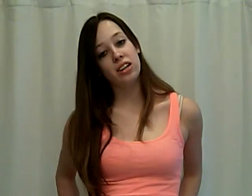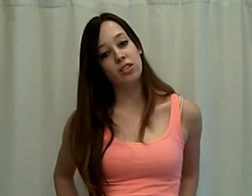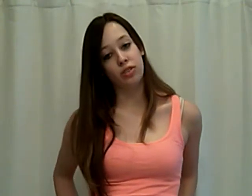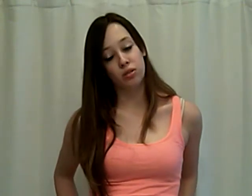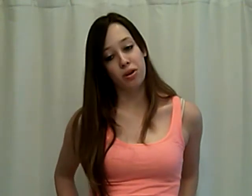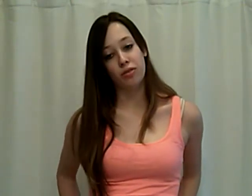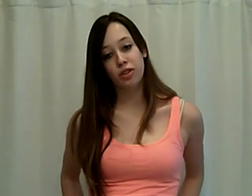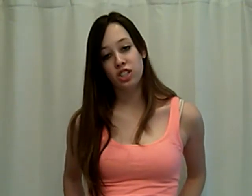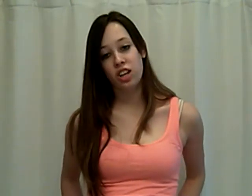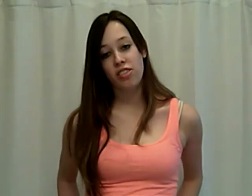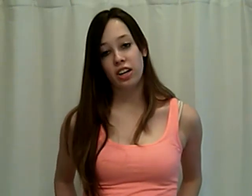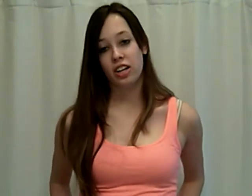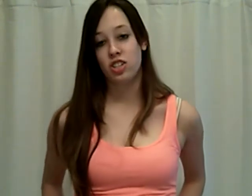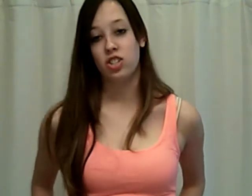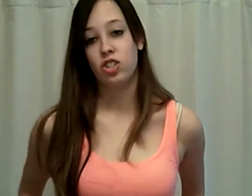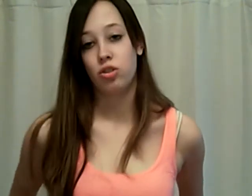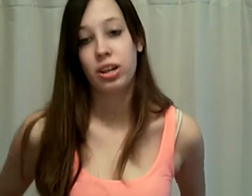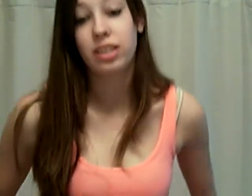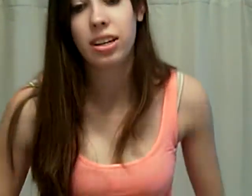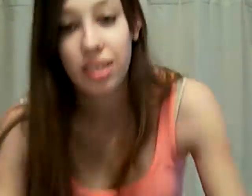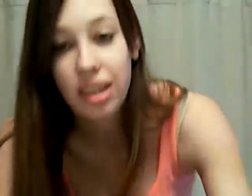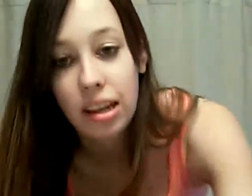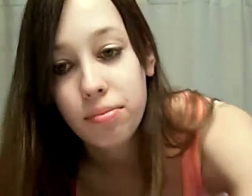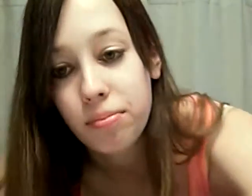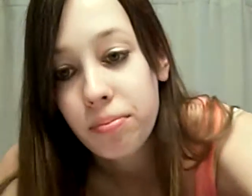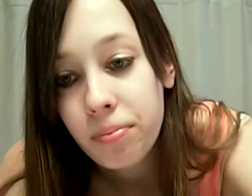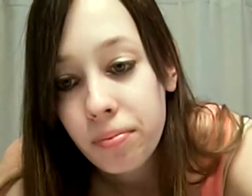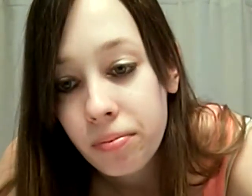the first part of the verse, and then I'll show you guys how to sign it.